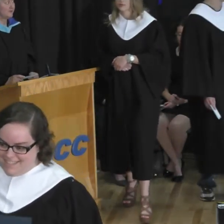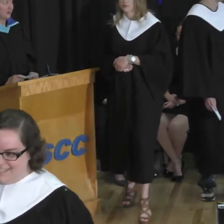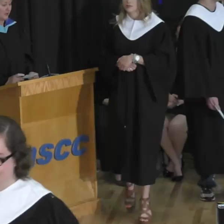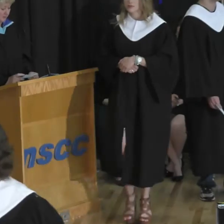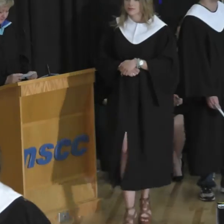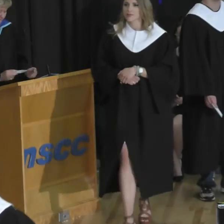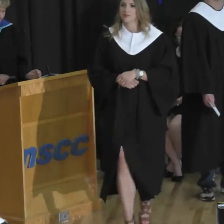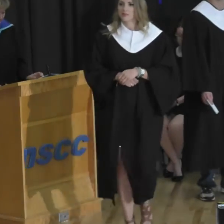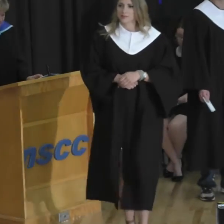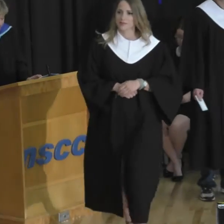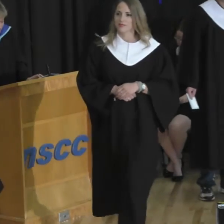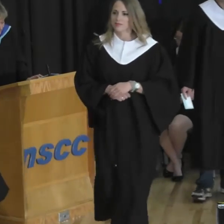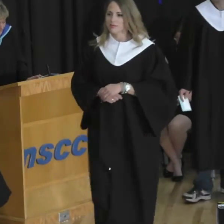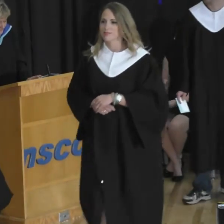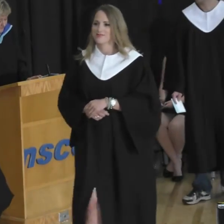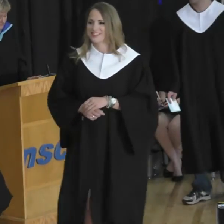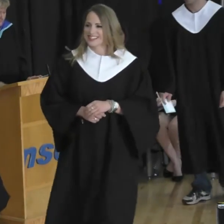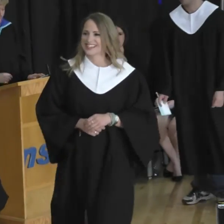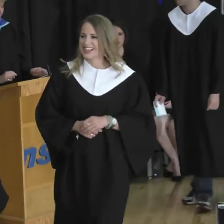Laura Farrell.